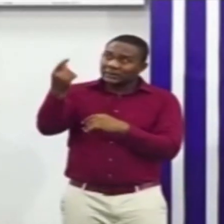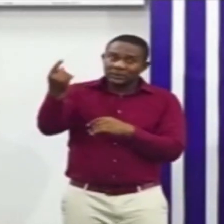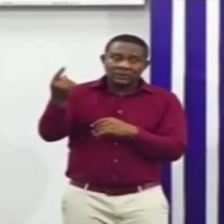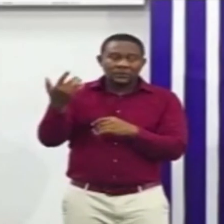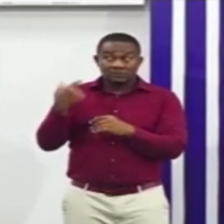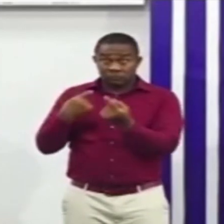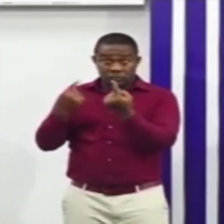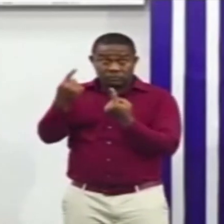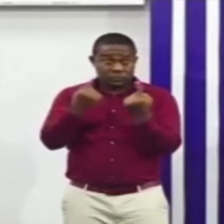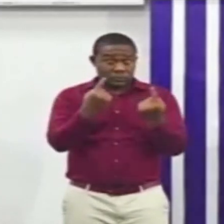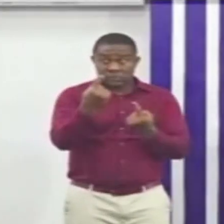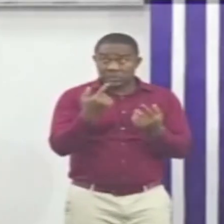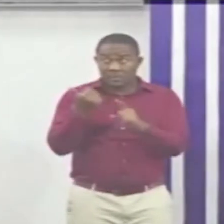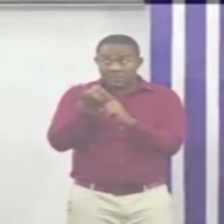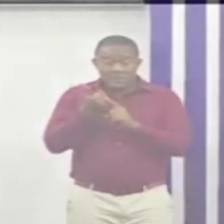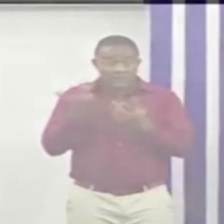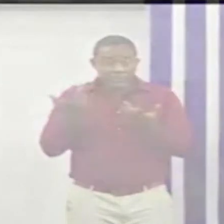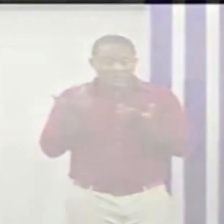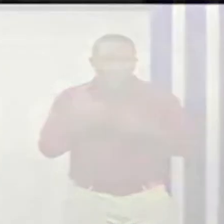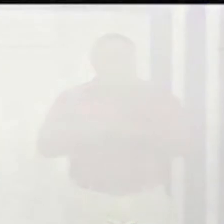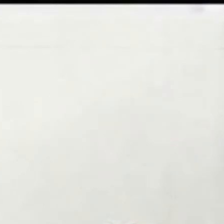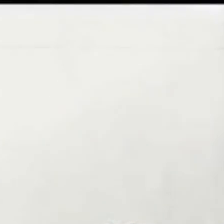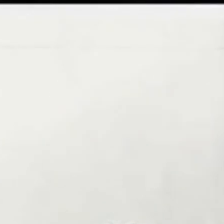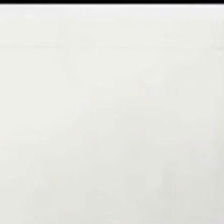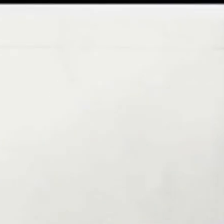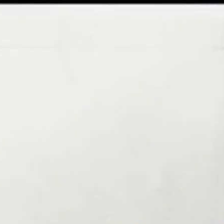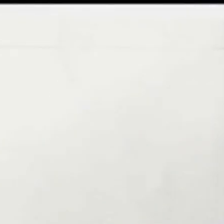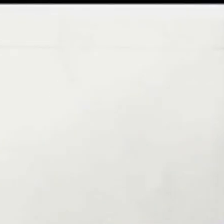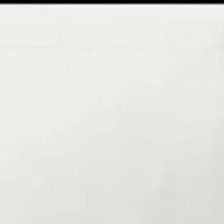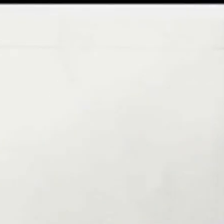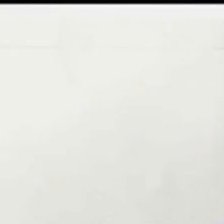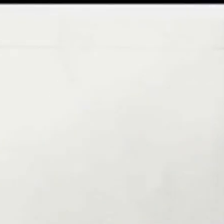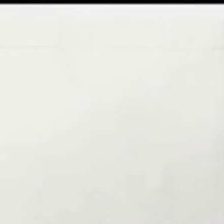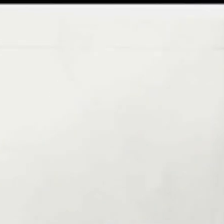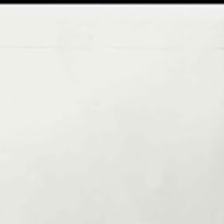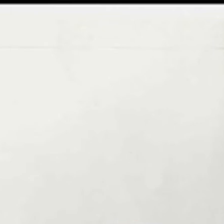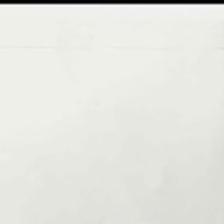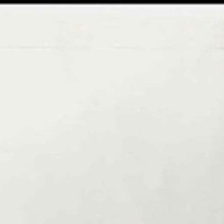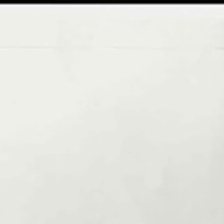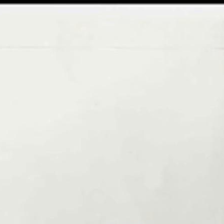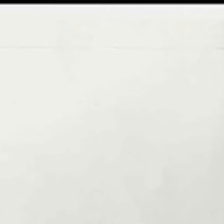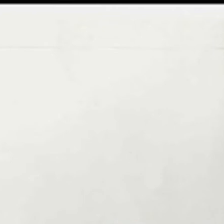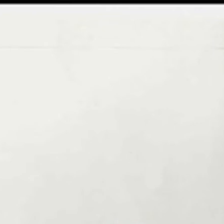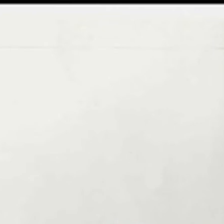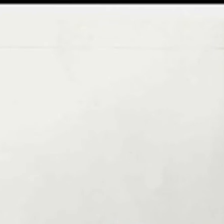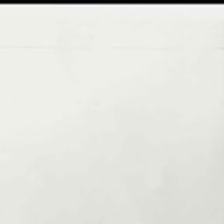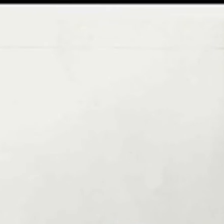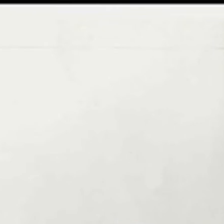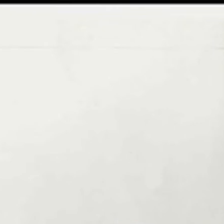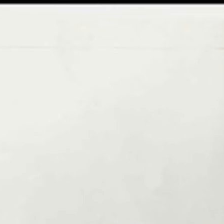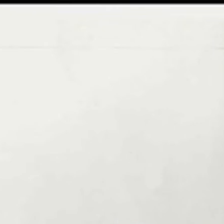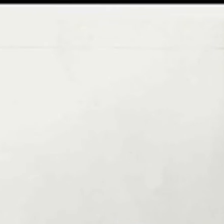symptoms and signs immediately as we identify individual as a contact we take samples from the contacts